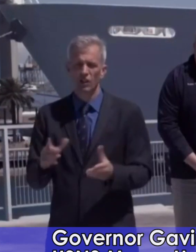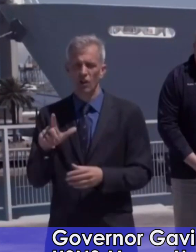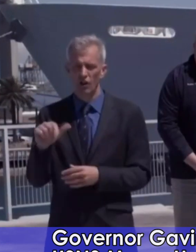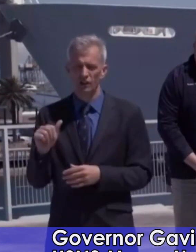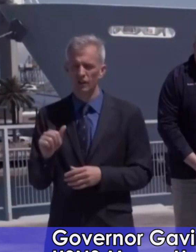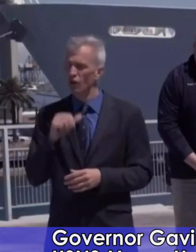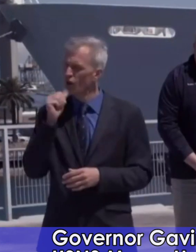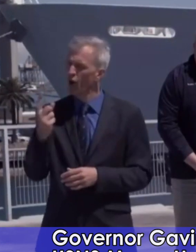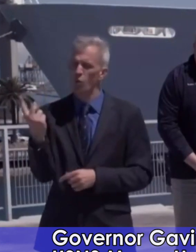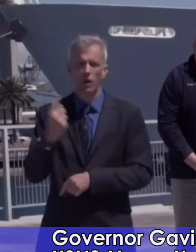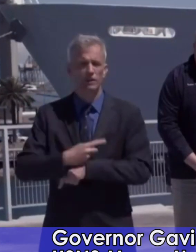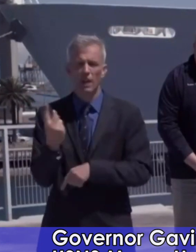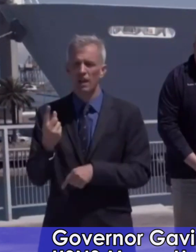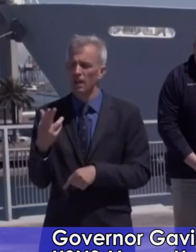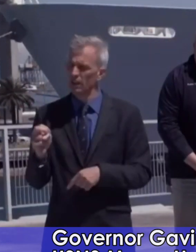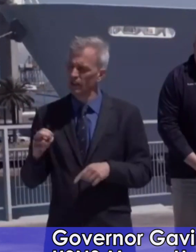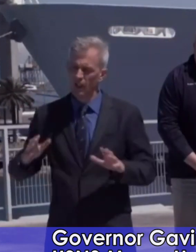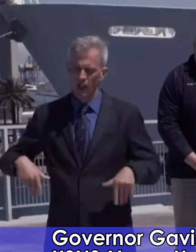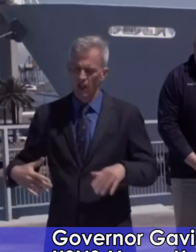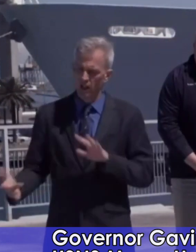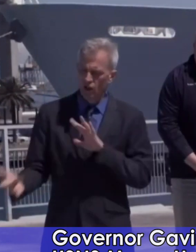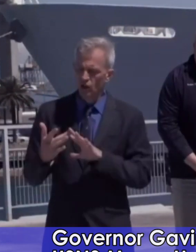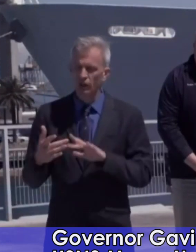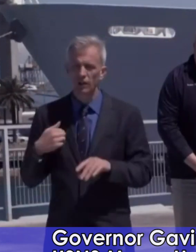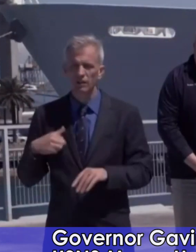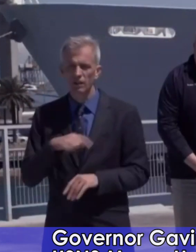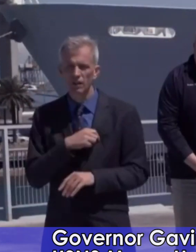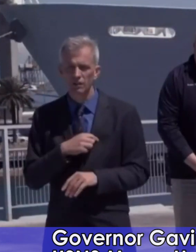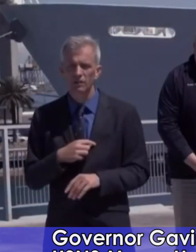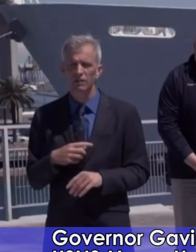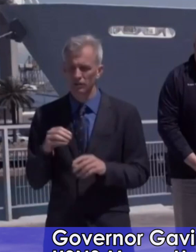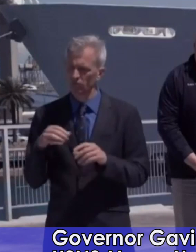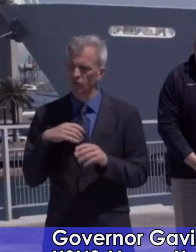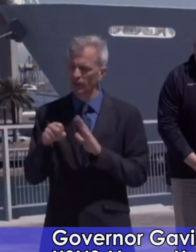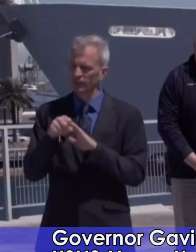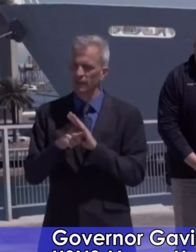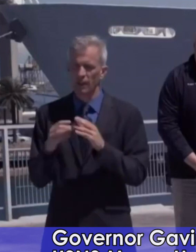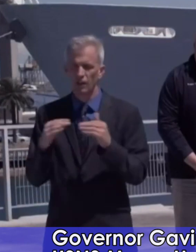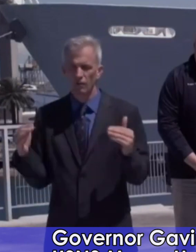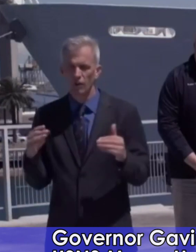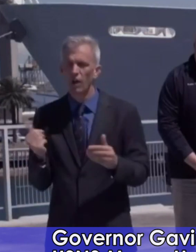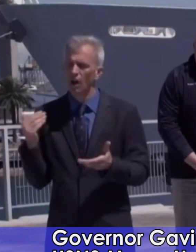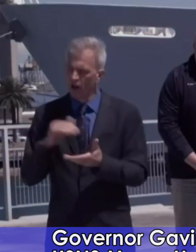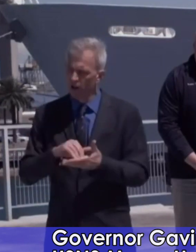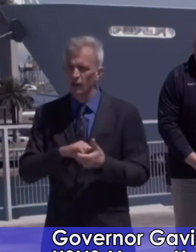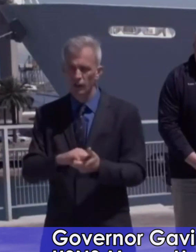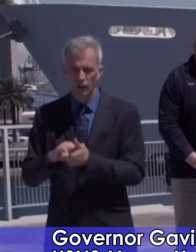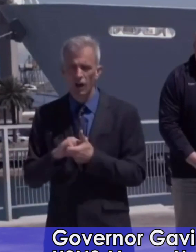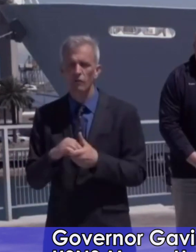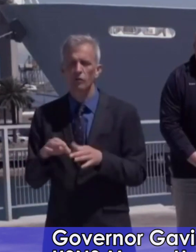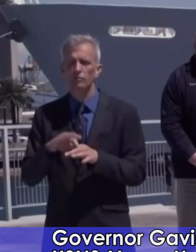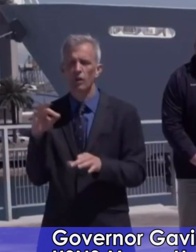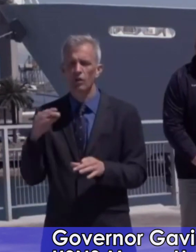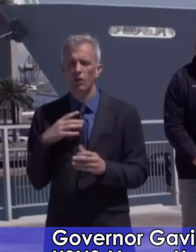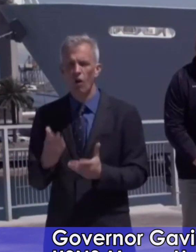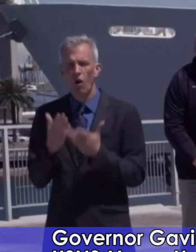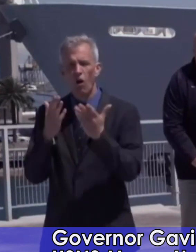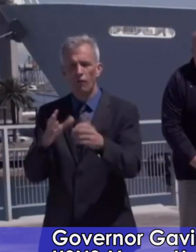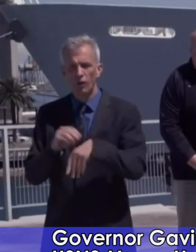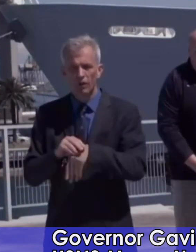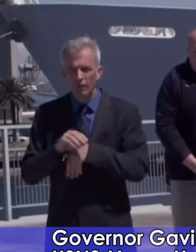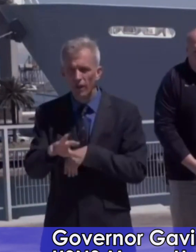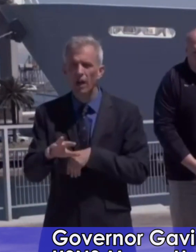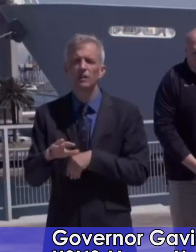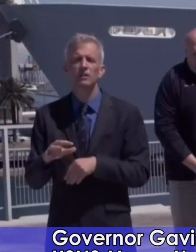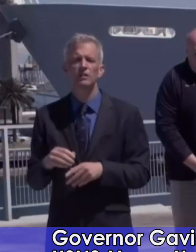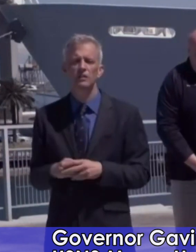day where he hasn't reached out and connected with the state, again, offering a collaborative spirit, offering insight, advice, and